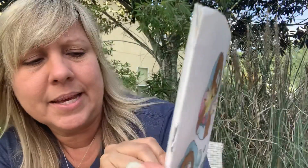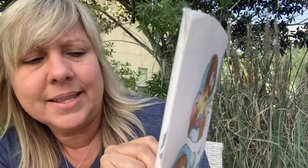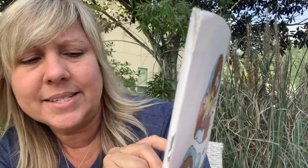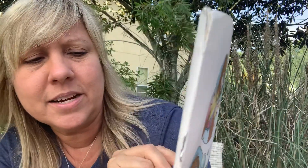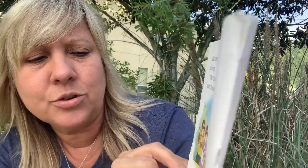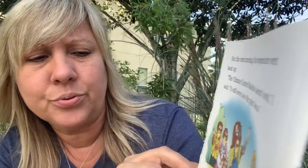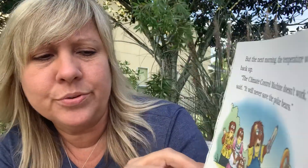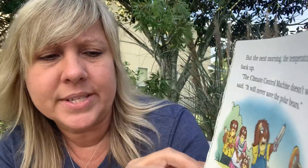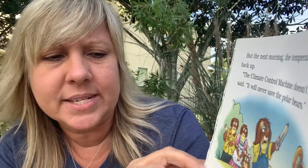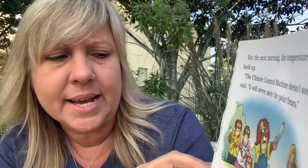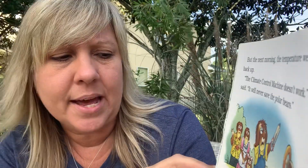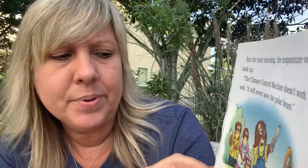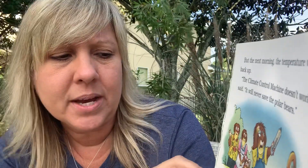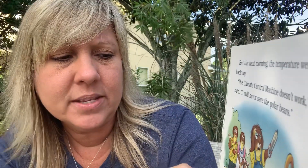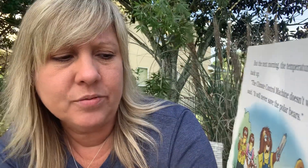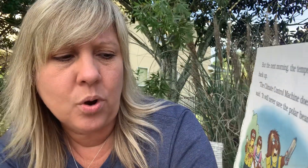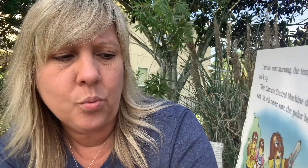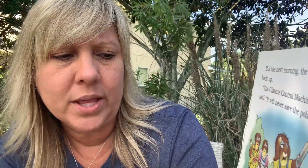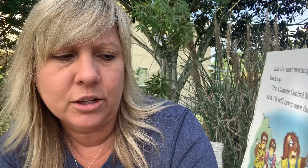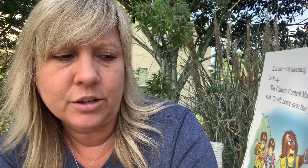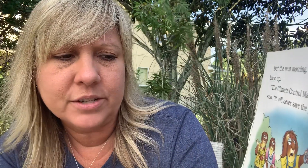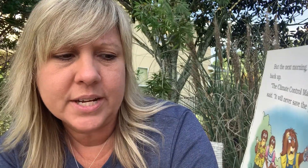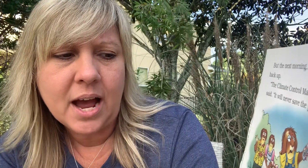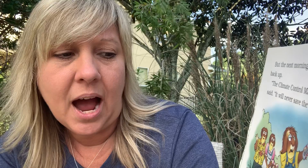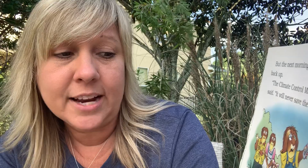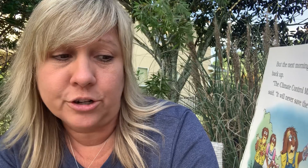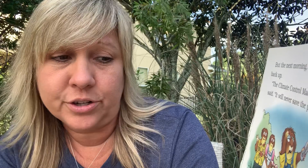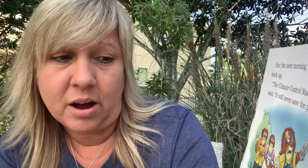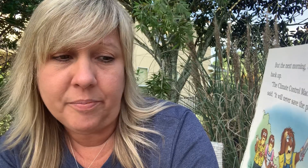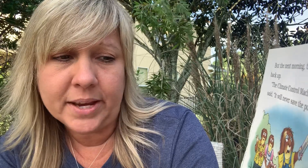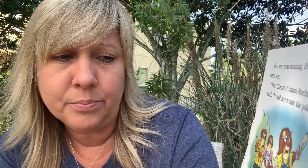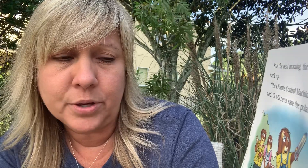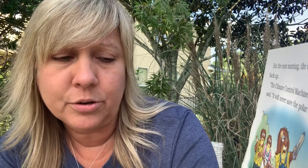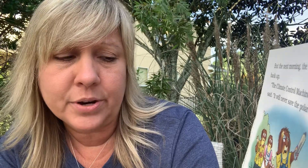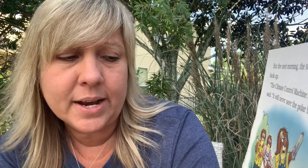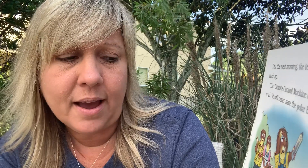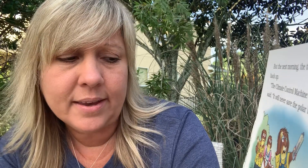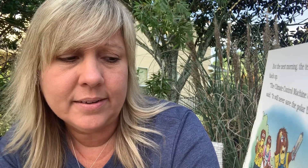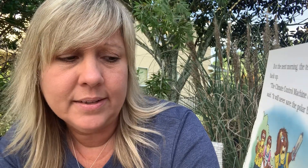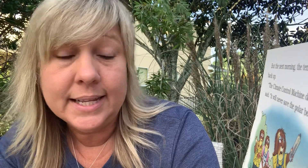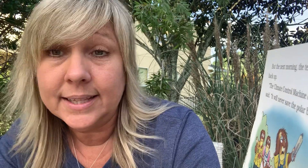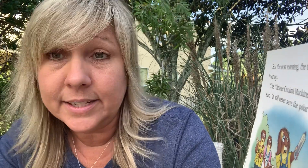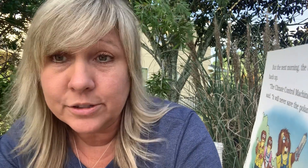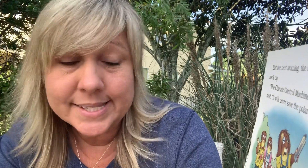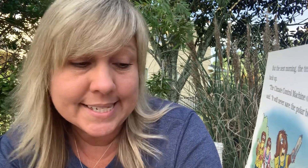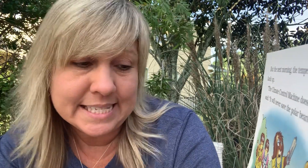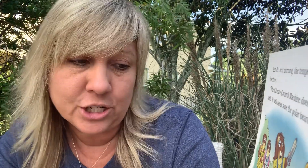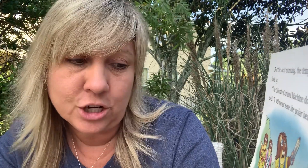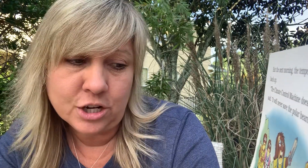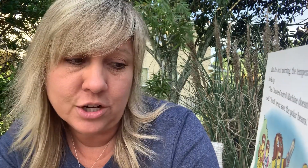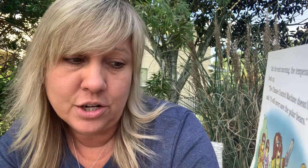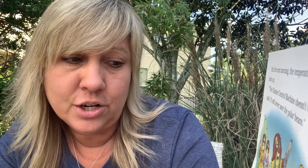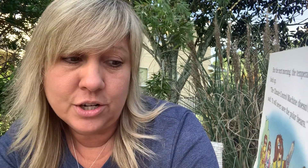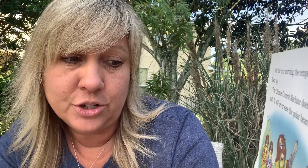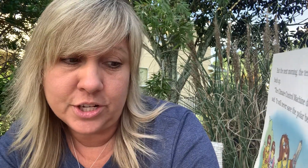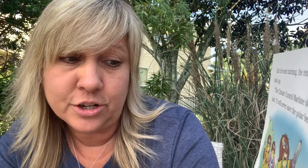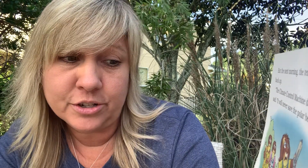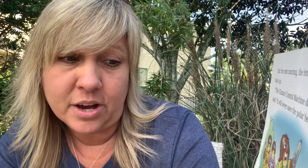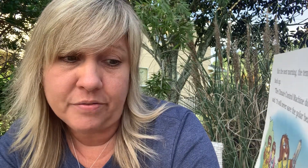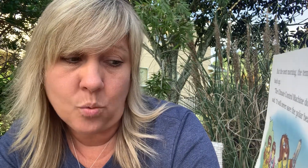"That's not true," said Dad. "Because of what we learned, I turned off my computer at night. Little sister, she turns off the water